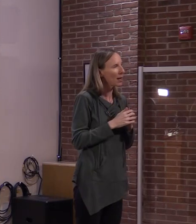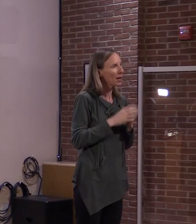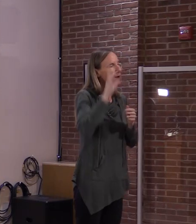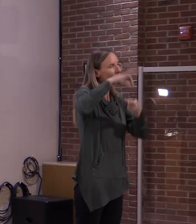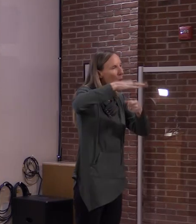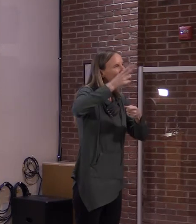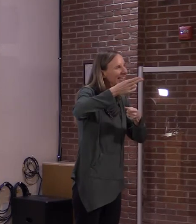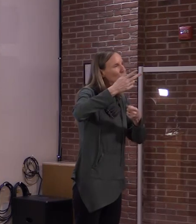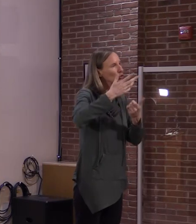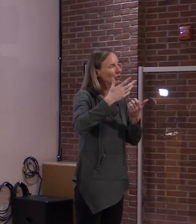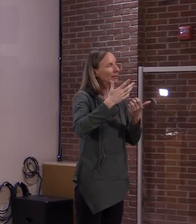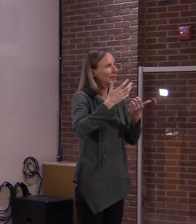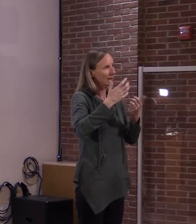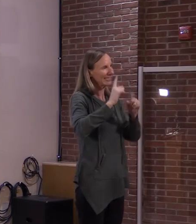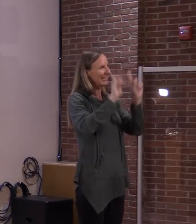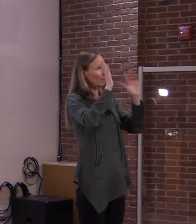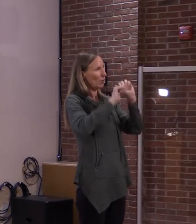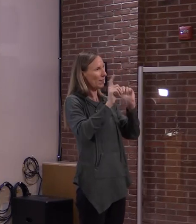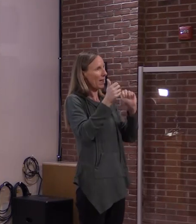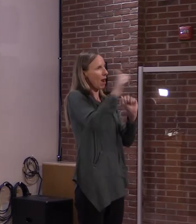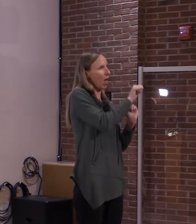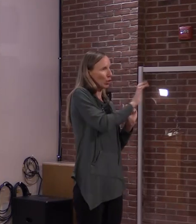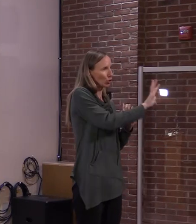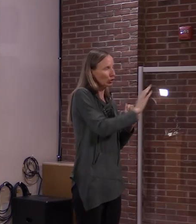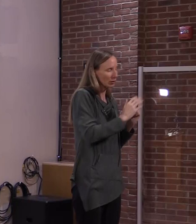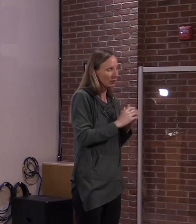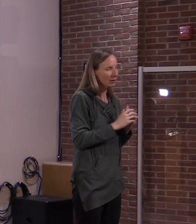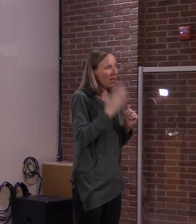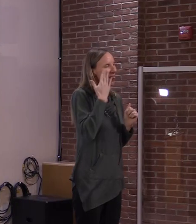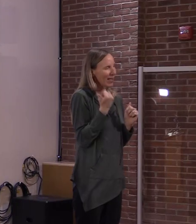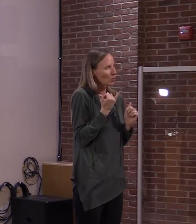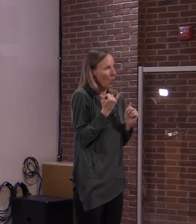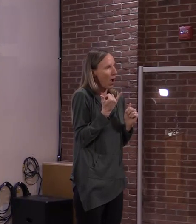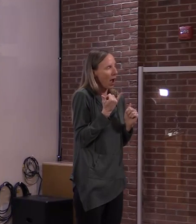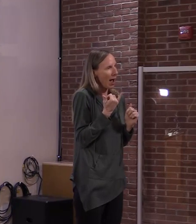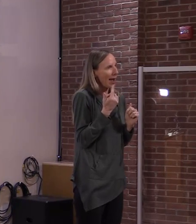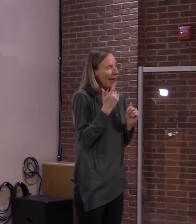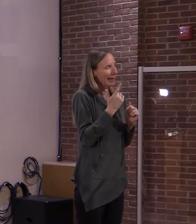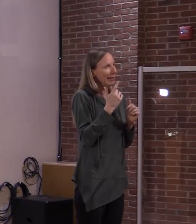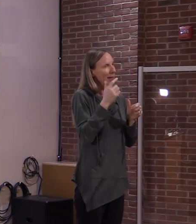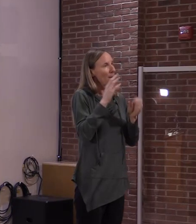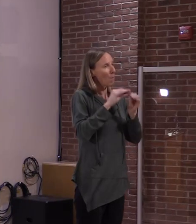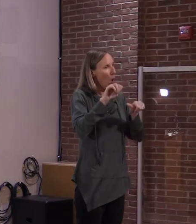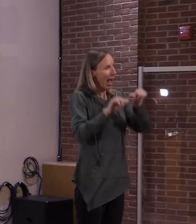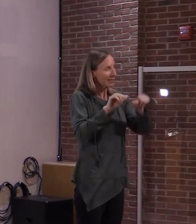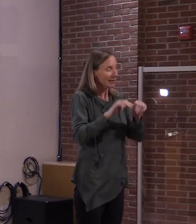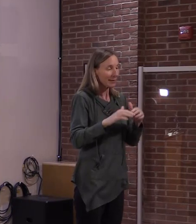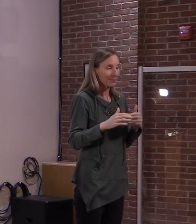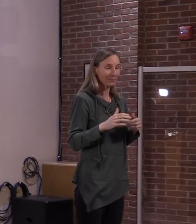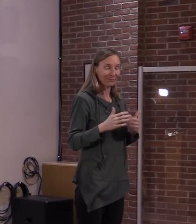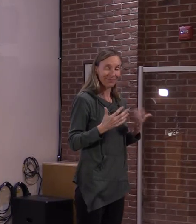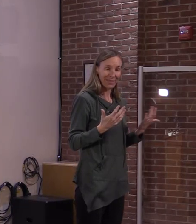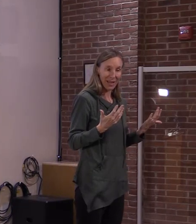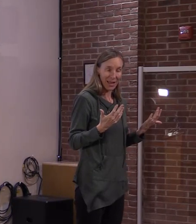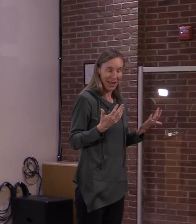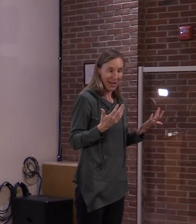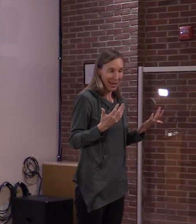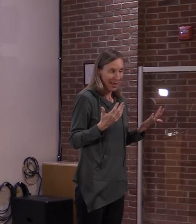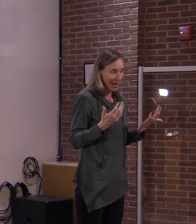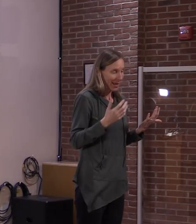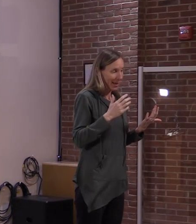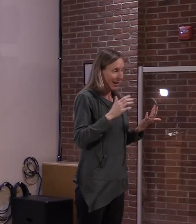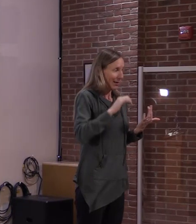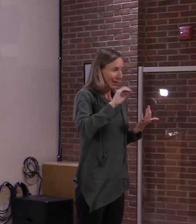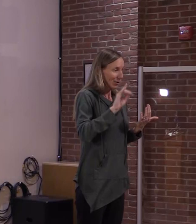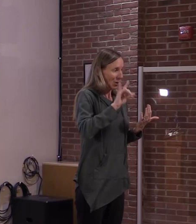voting history. So I think that explains the reason for it, the methodological reason for it. Will it matter, you know, at the end of the day? I mean,